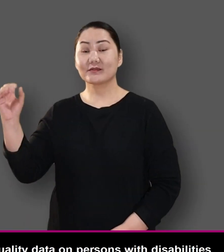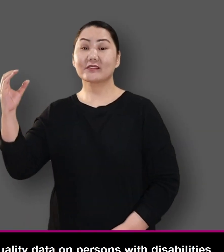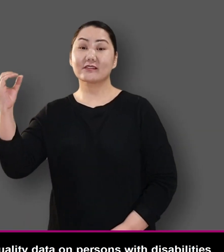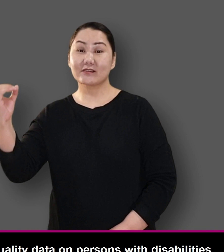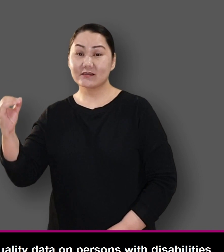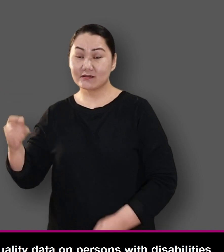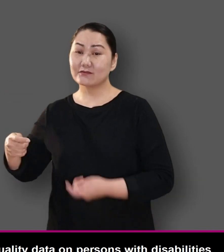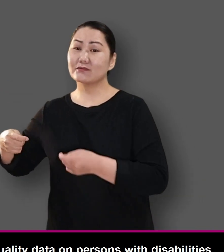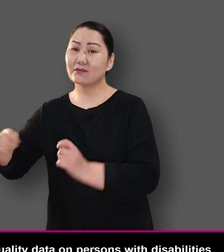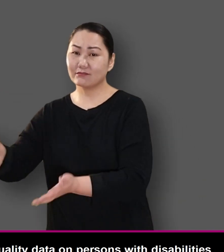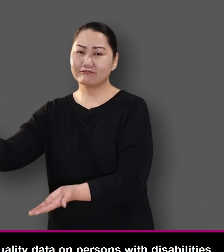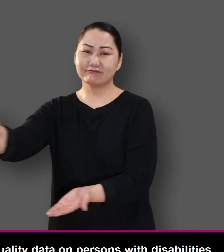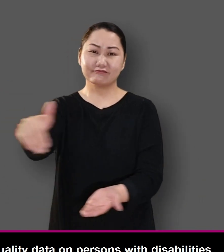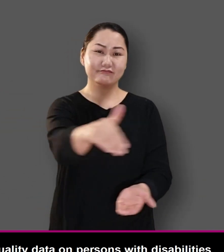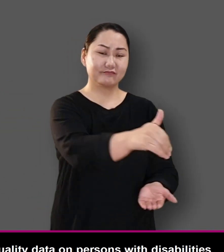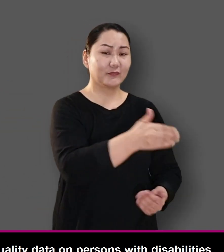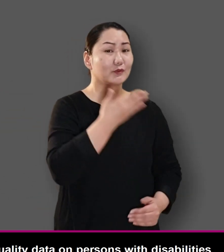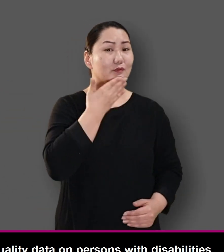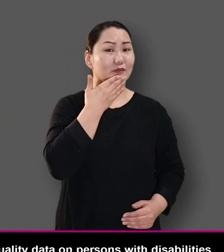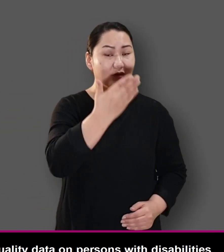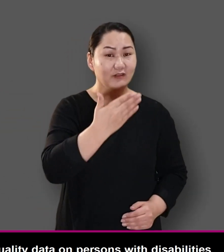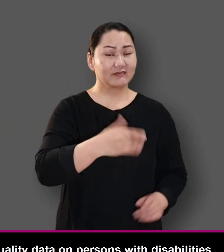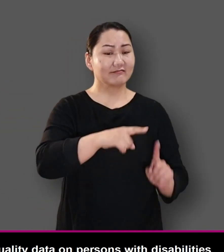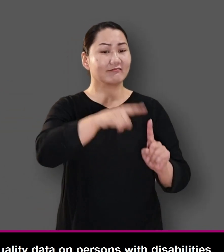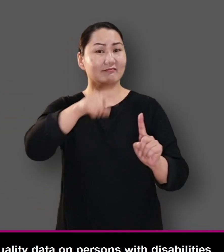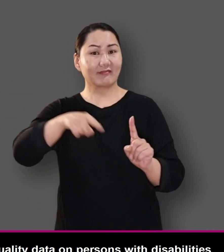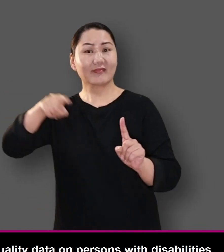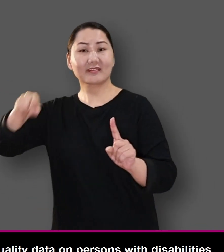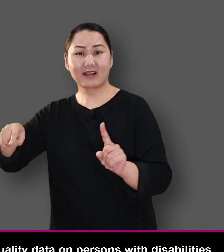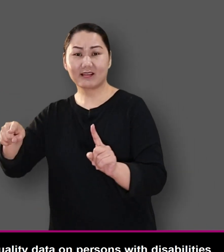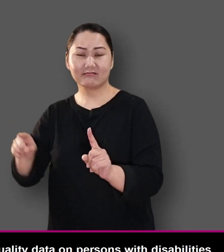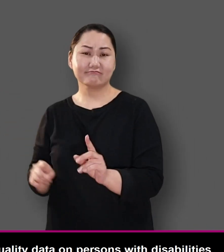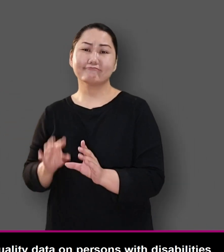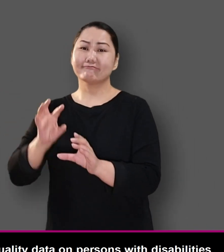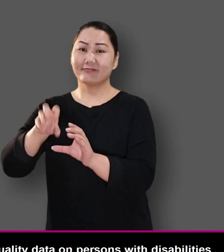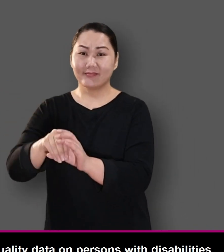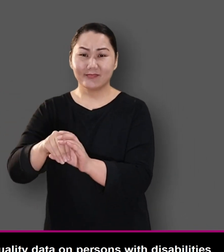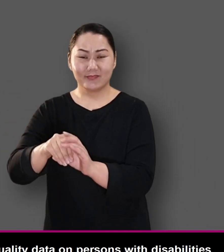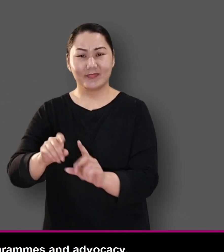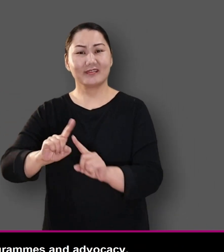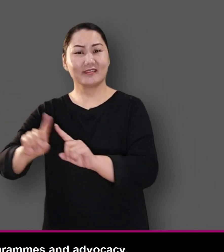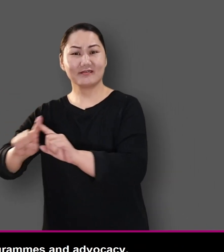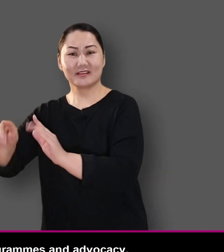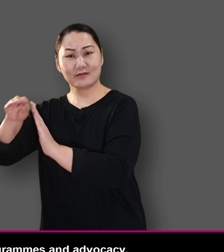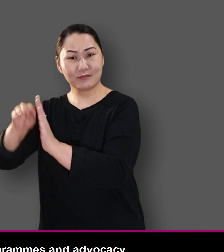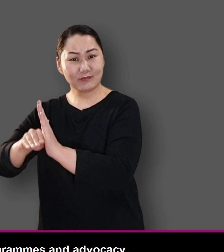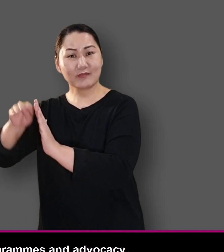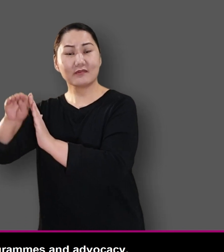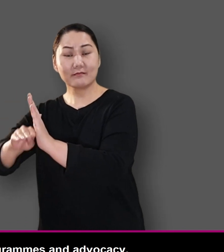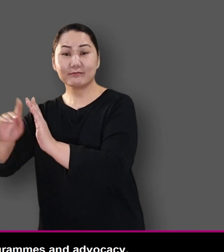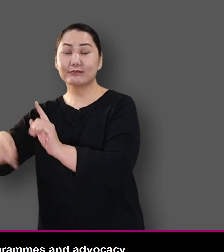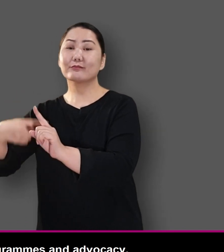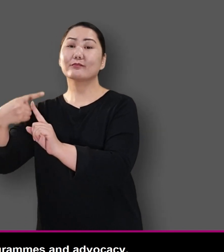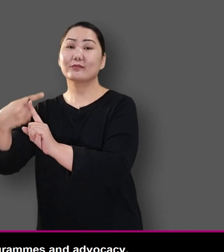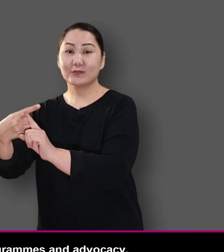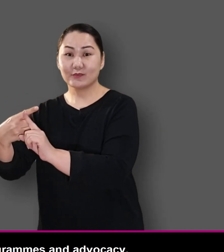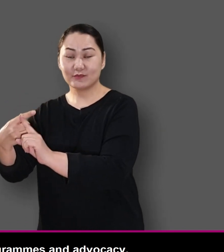VSO is committed to gathering quality data on persons with disabilities to inform our programs and advocacy.